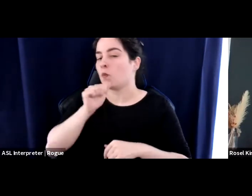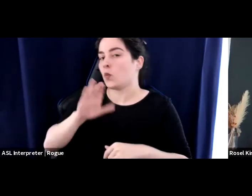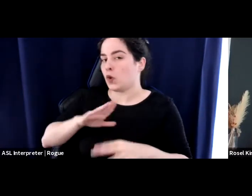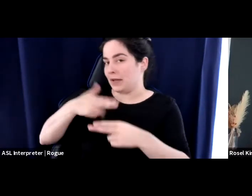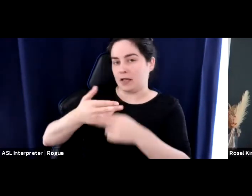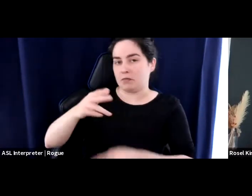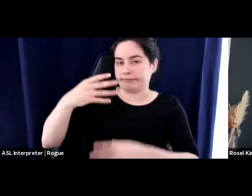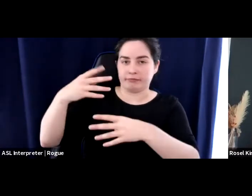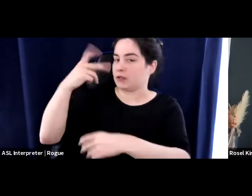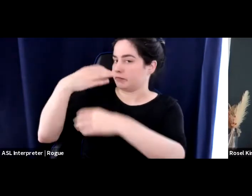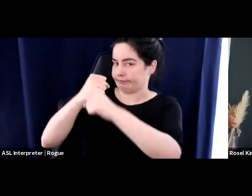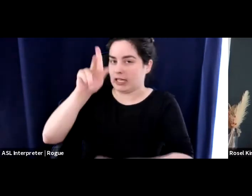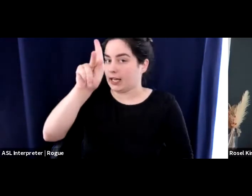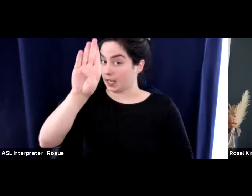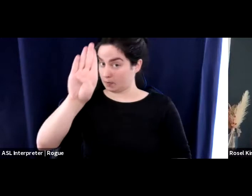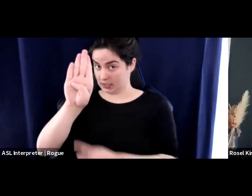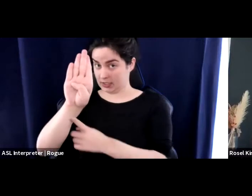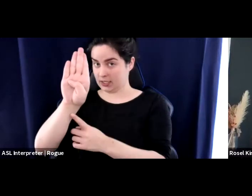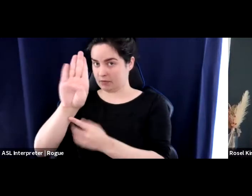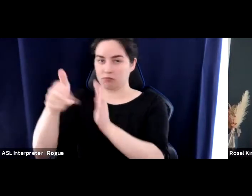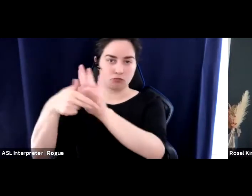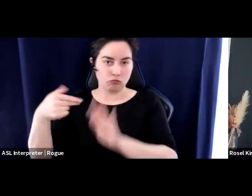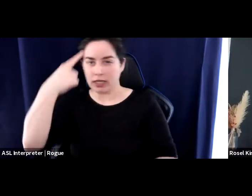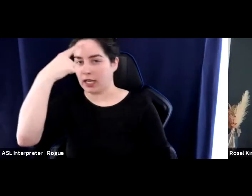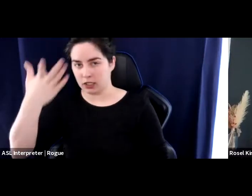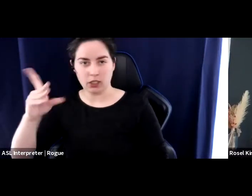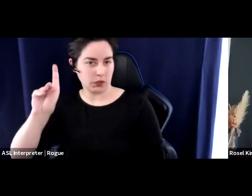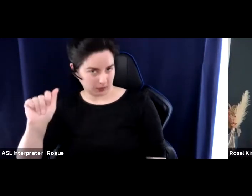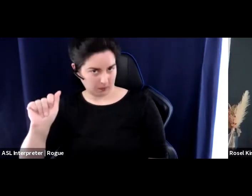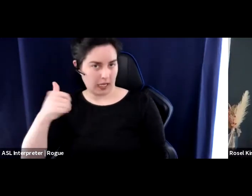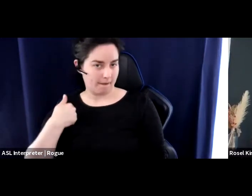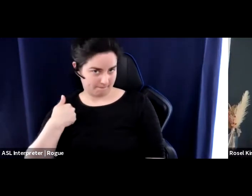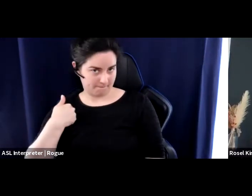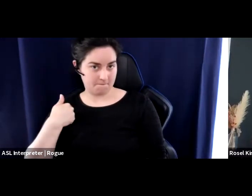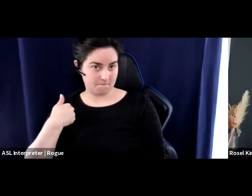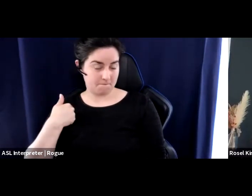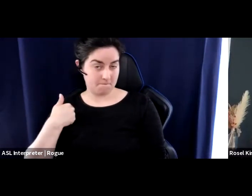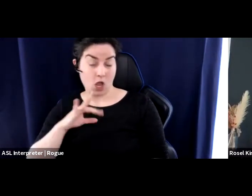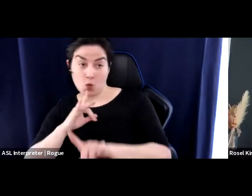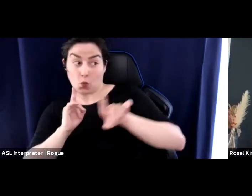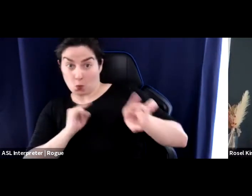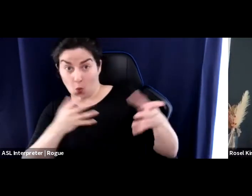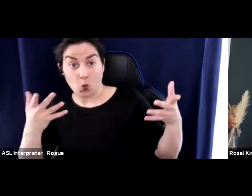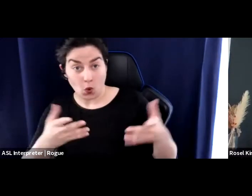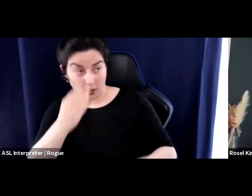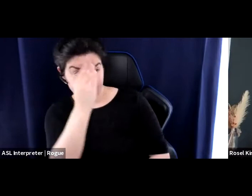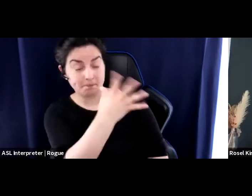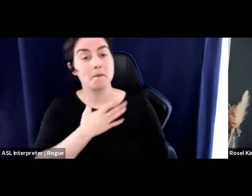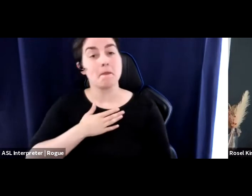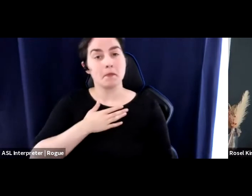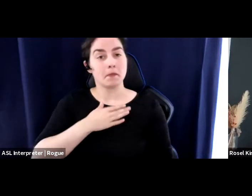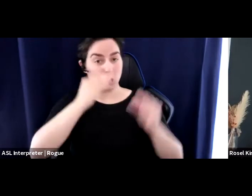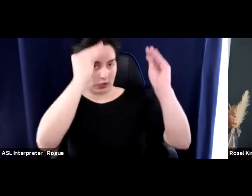KB, who was labeled with an intellectual disability. And she reported to the teacher that her